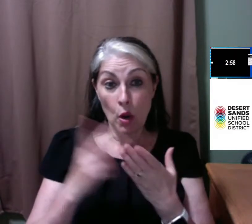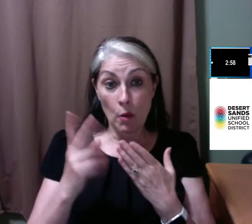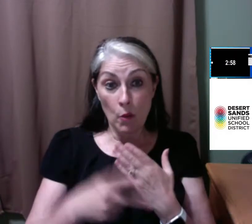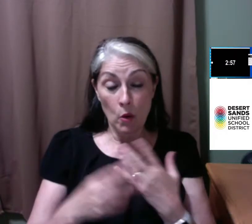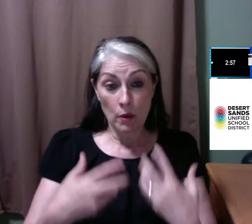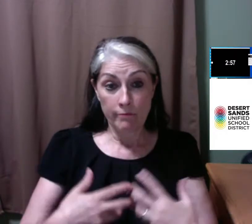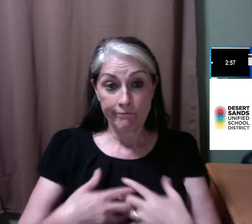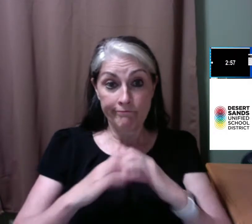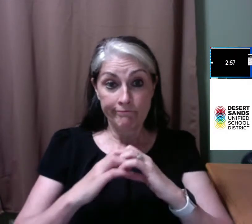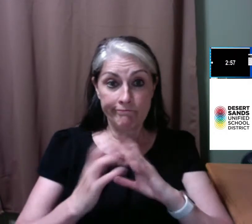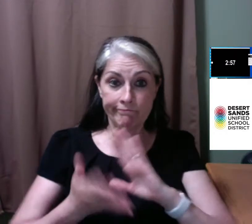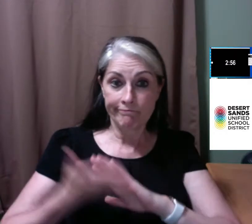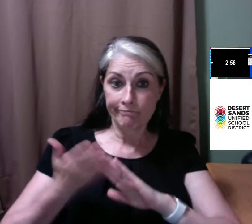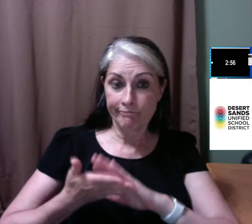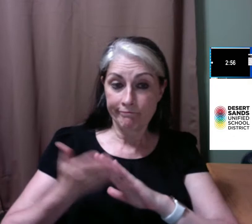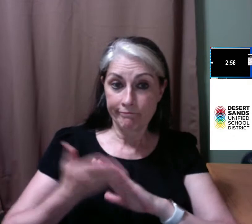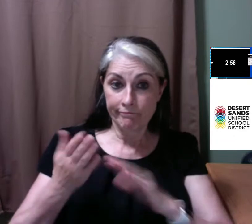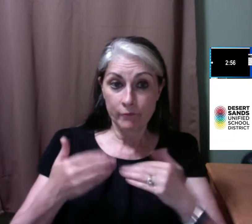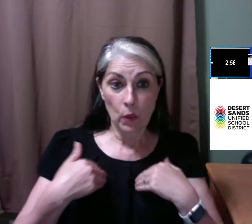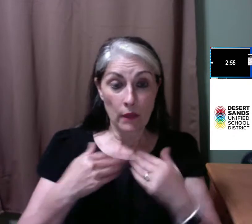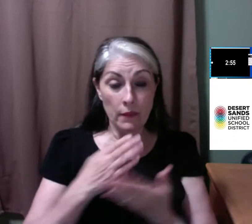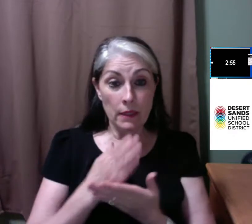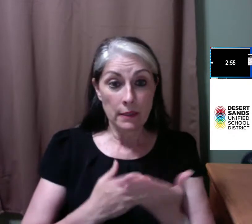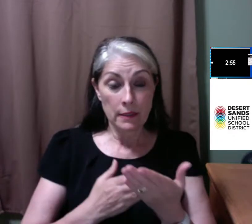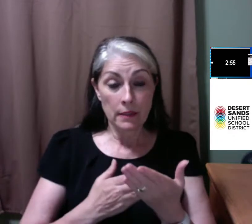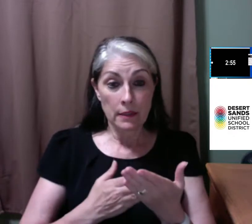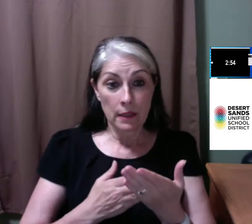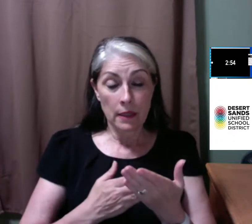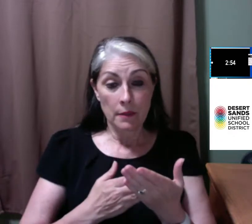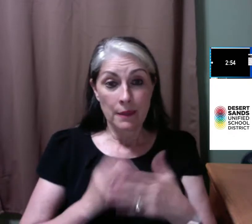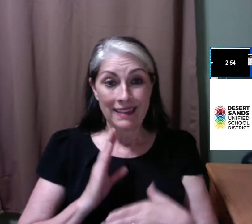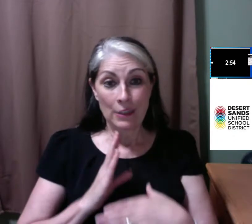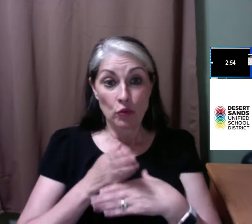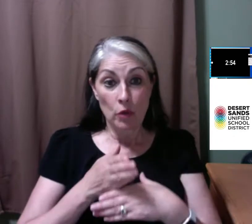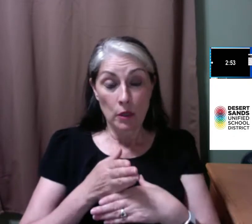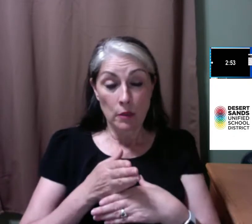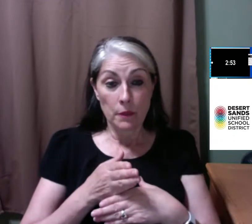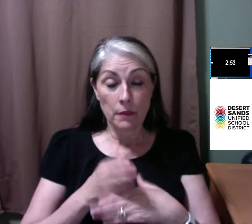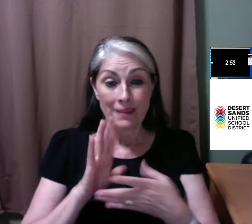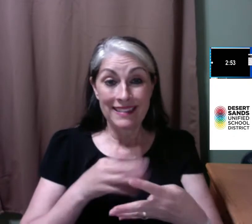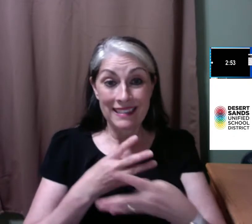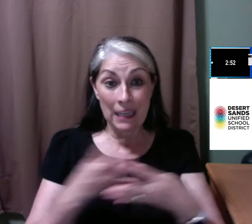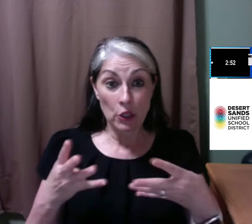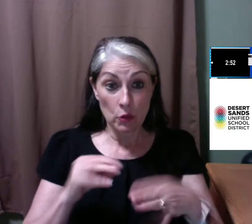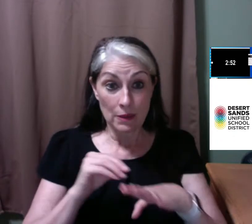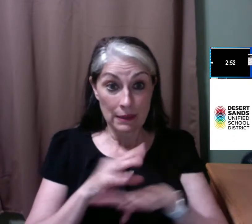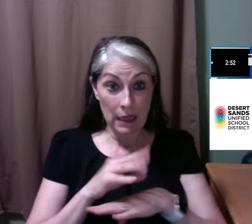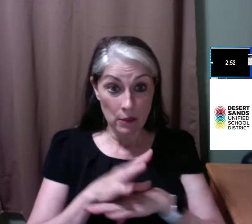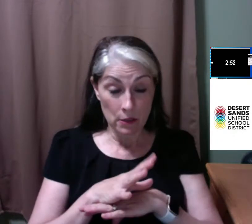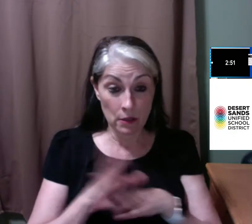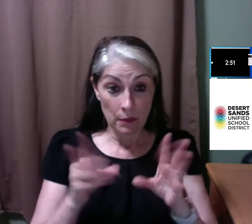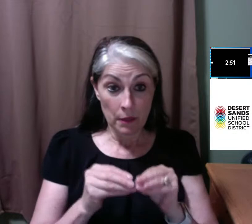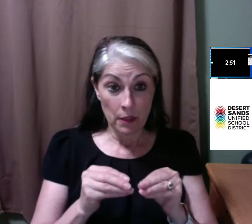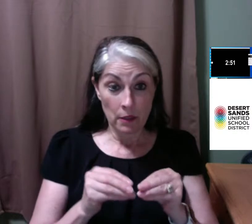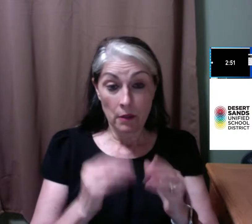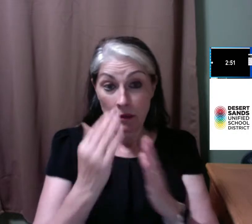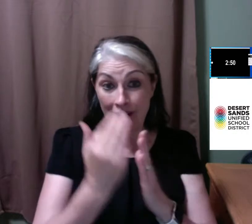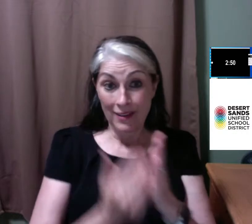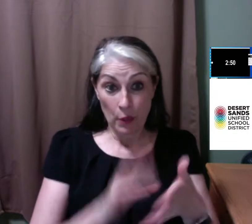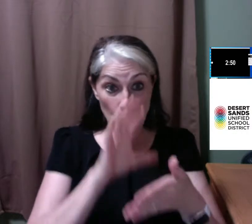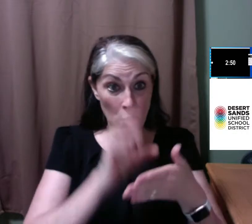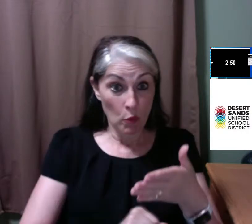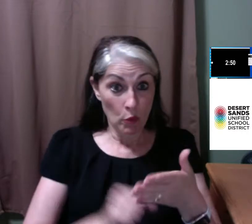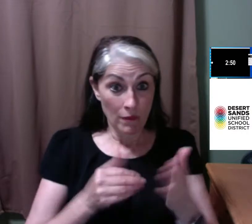and off the ground. We've had some introductory schedules for the counselor meetings We were removed from the agenda on multiple